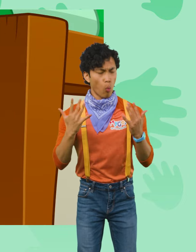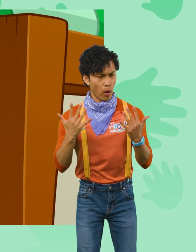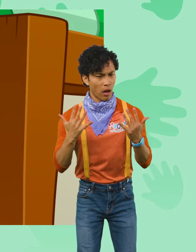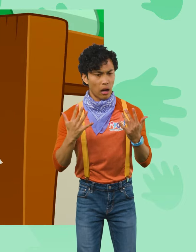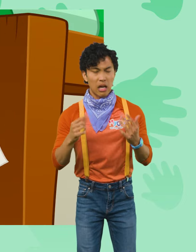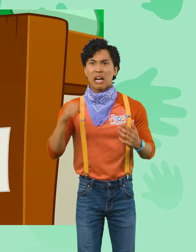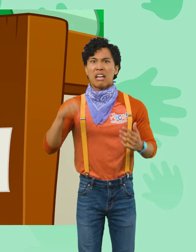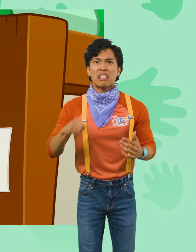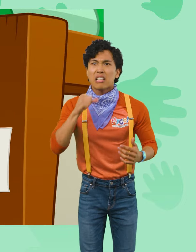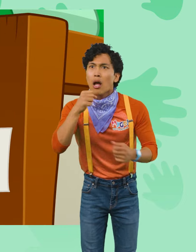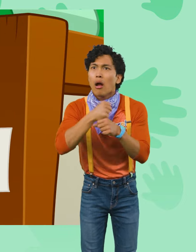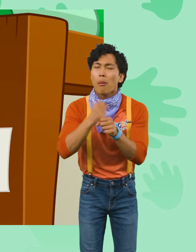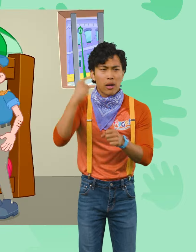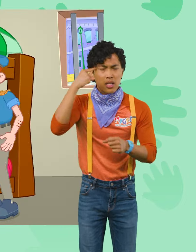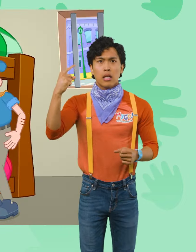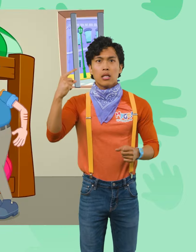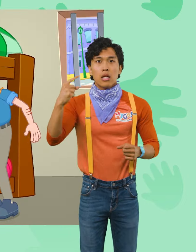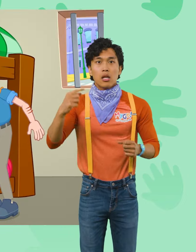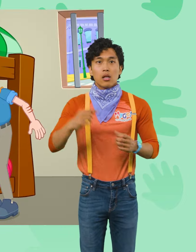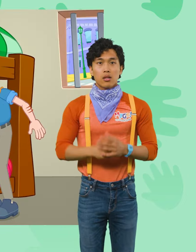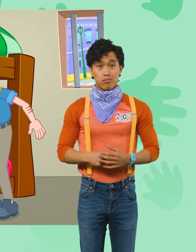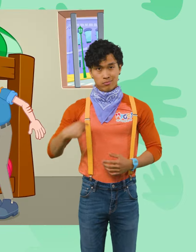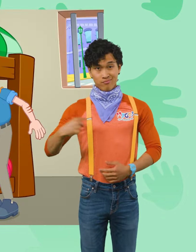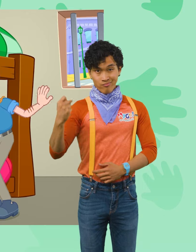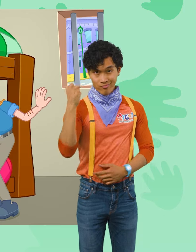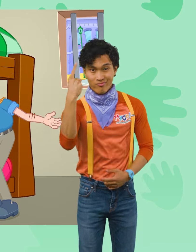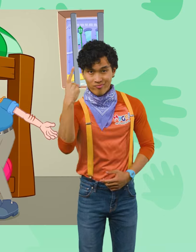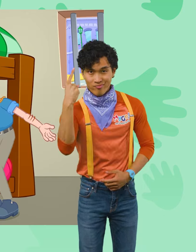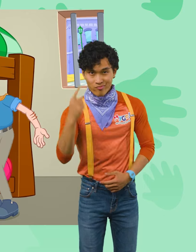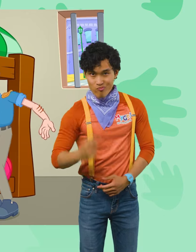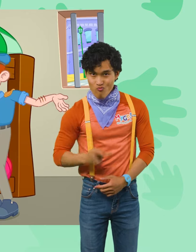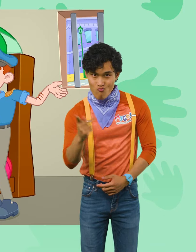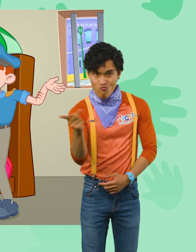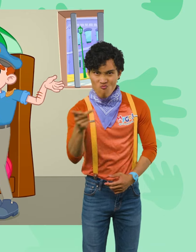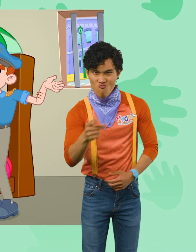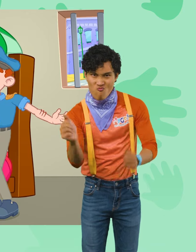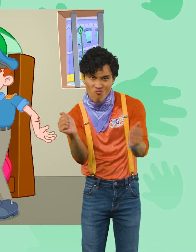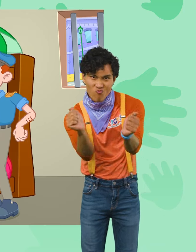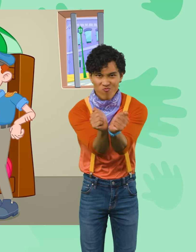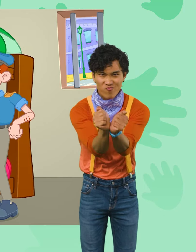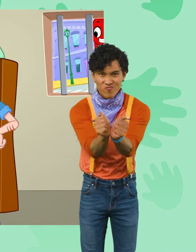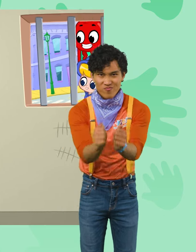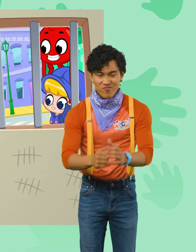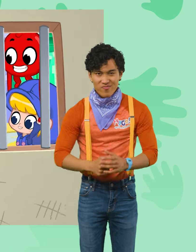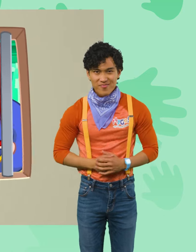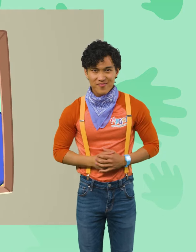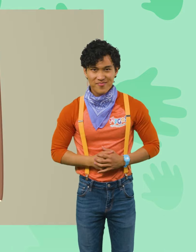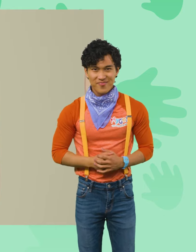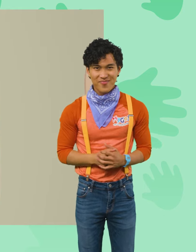This doesn't make any sense. It does to me. You're under arrest.